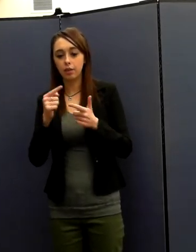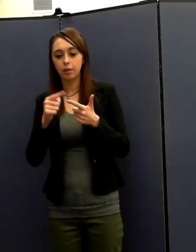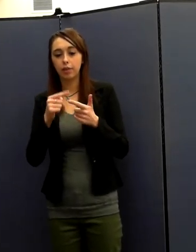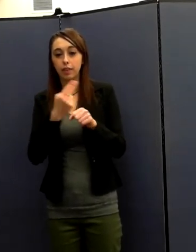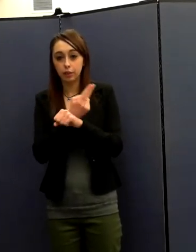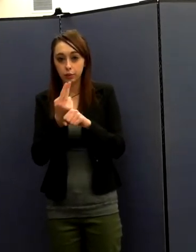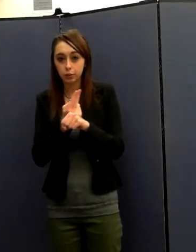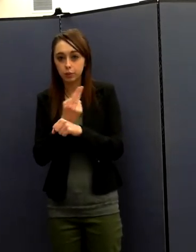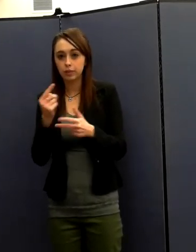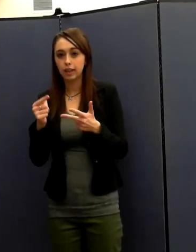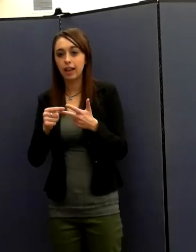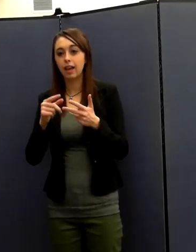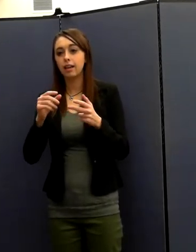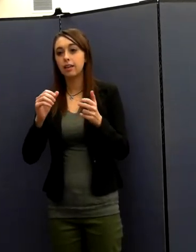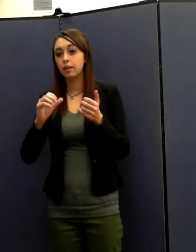in them. Are we going to talk about Abraham